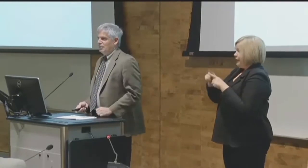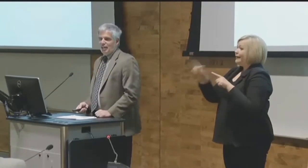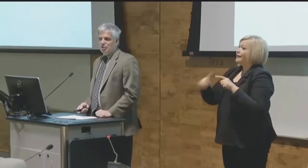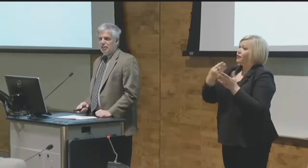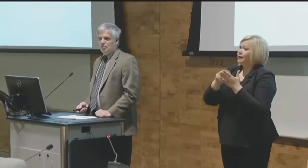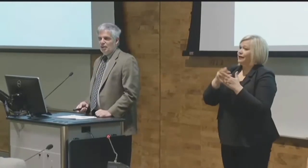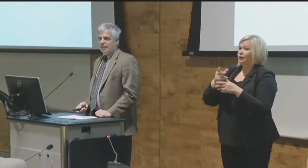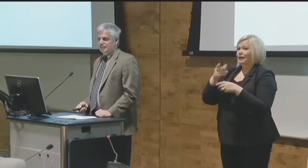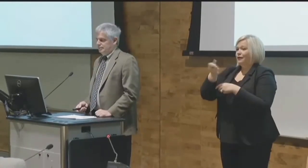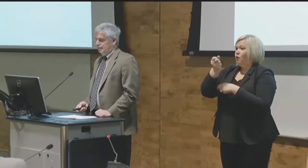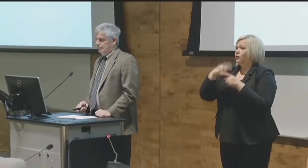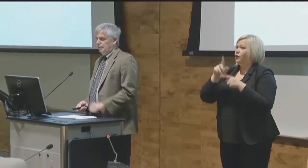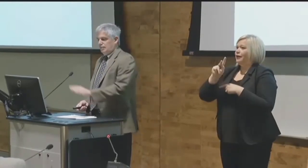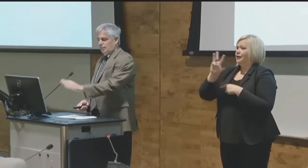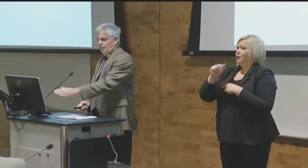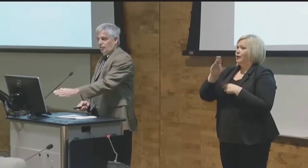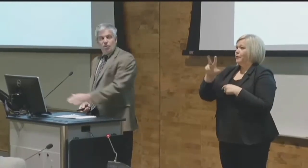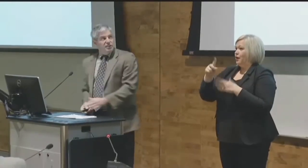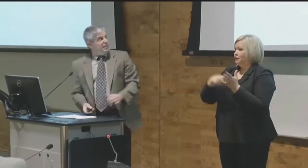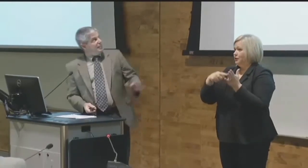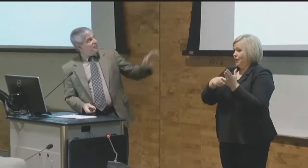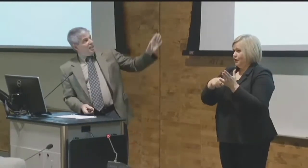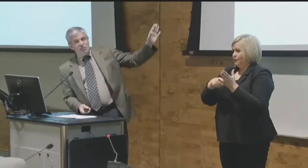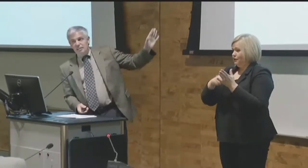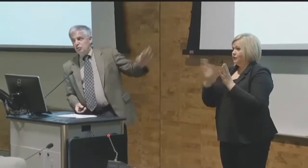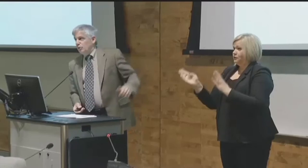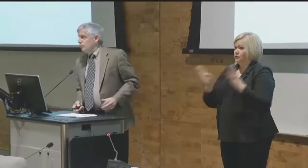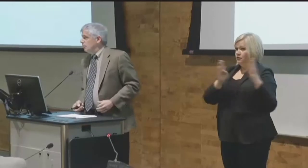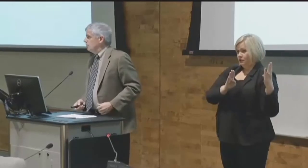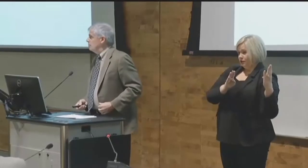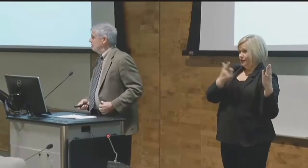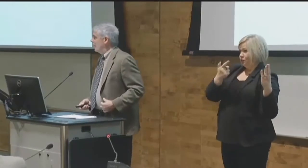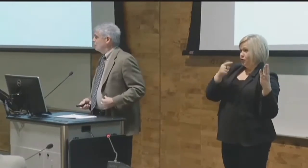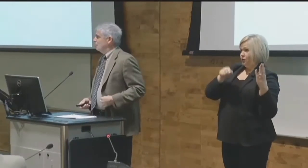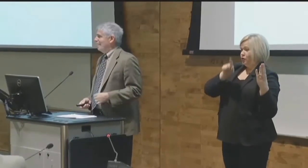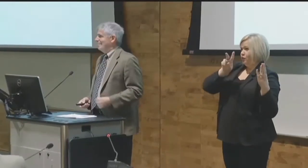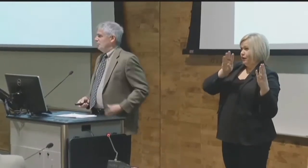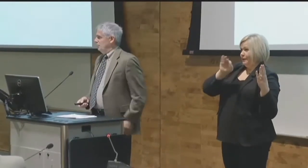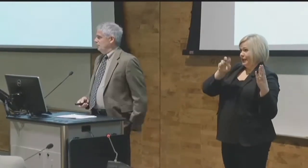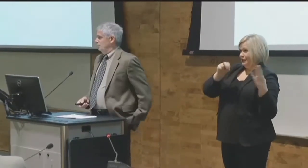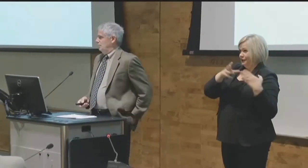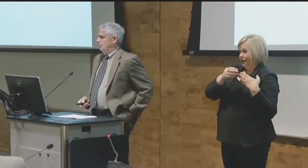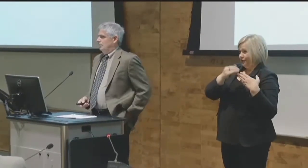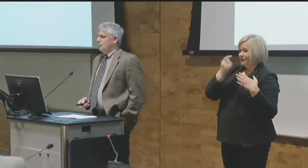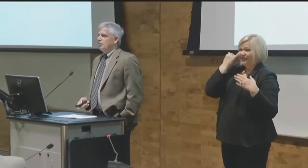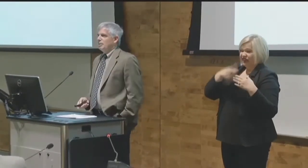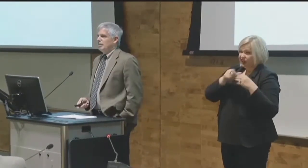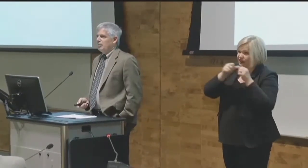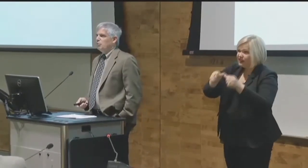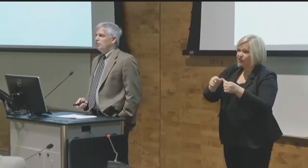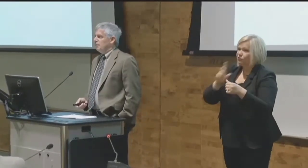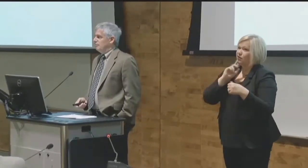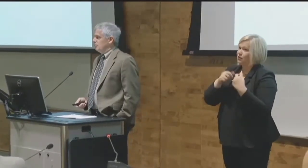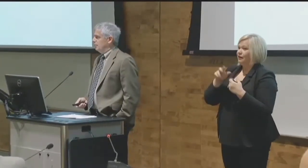pays the KWA bond debt. On the left-hand side, the $21.1 million, if that continued, we'd be looking